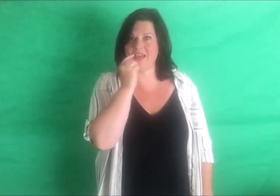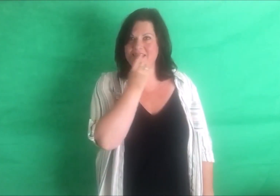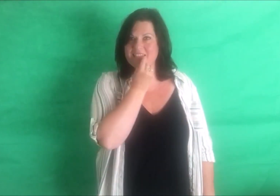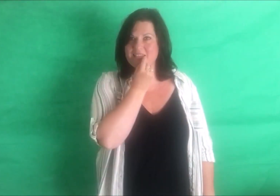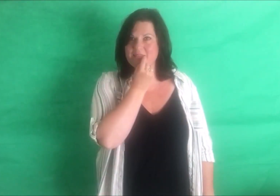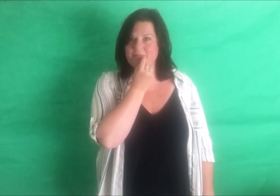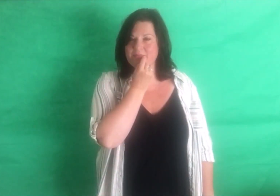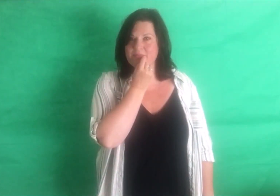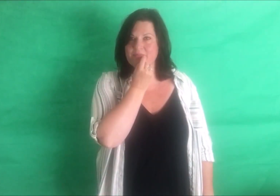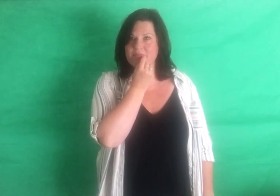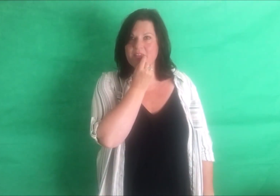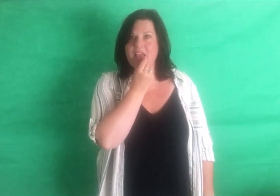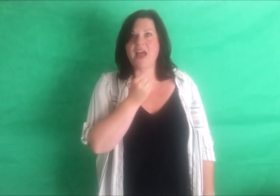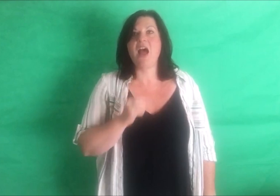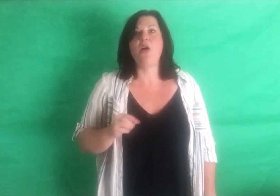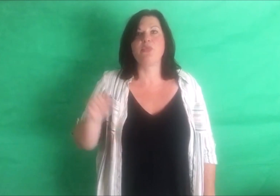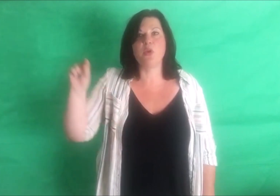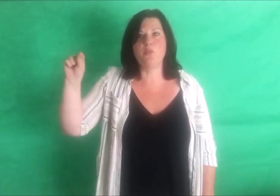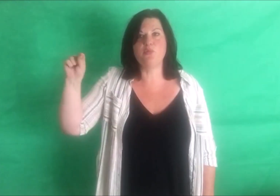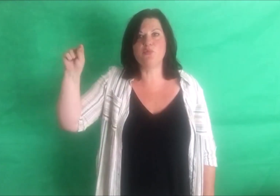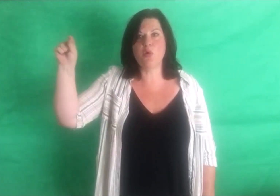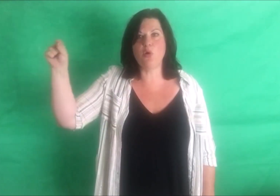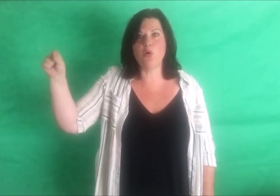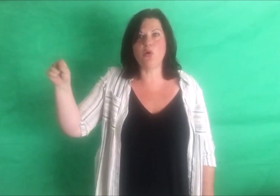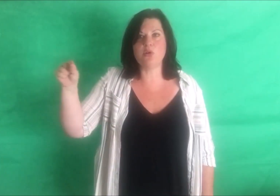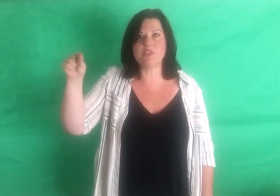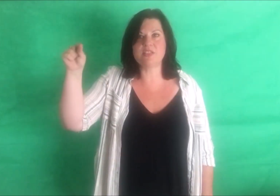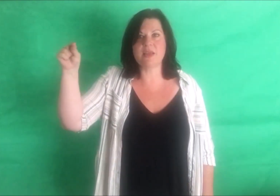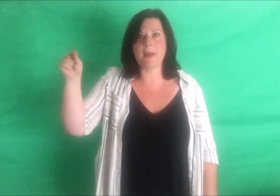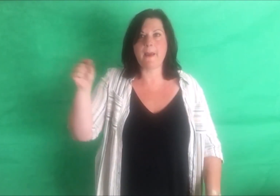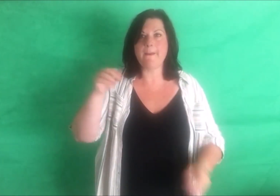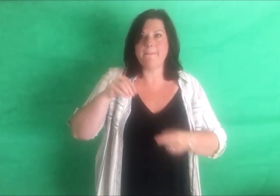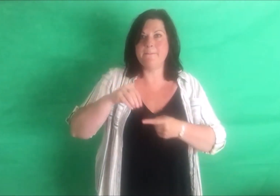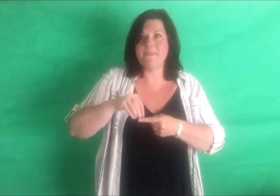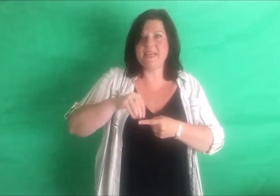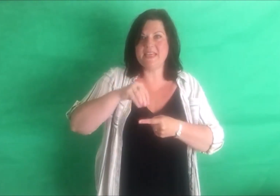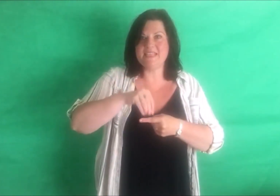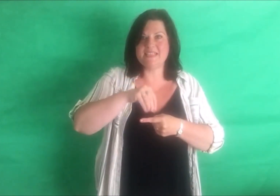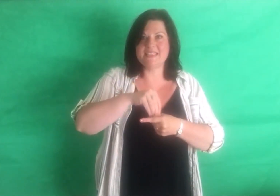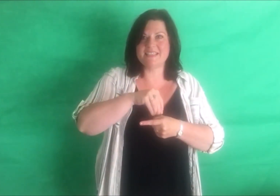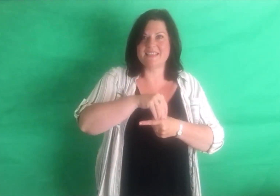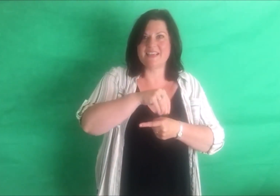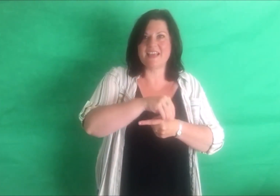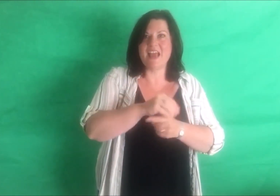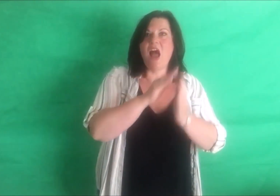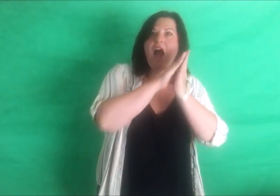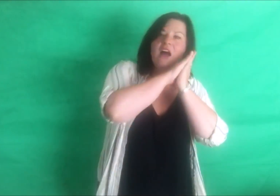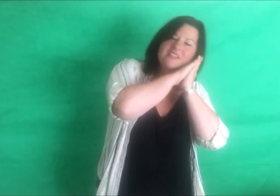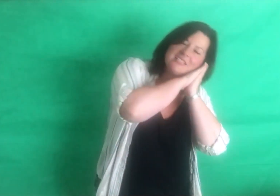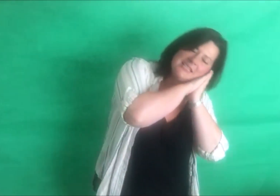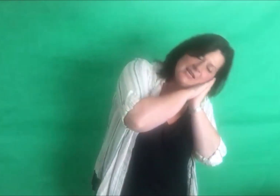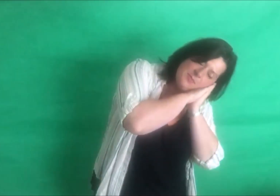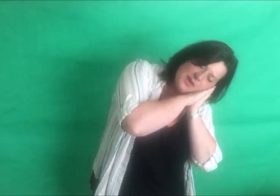red. The broad beans are